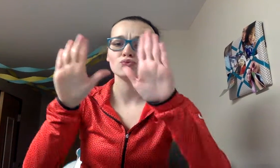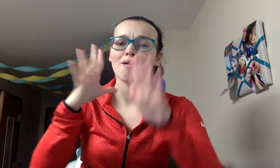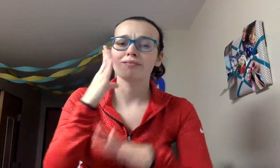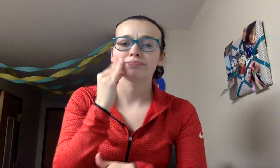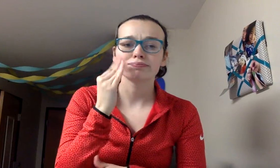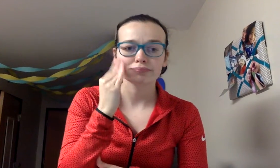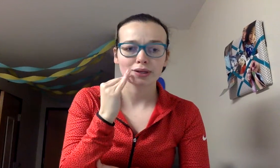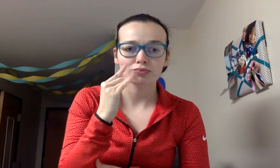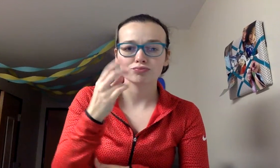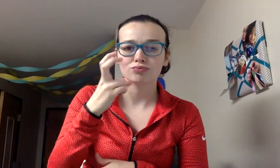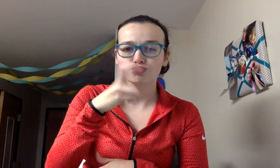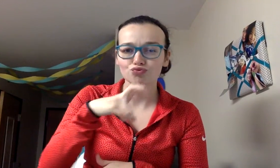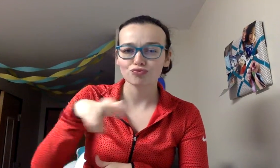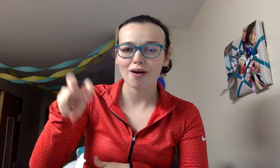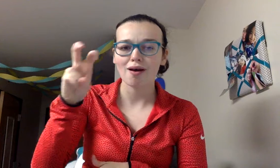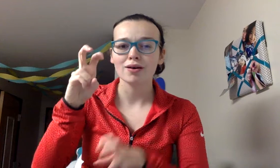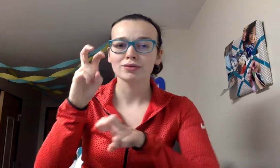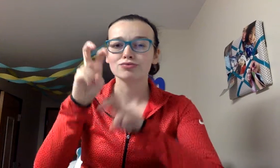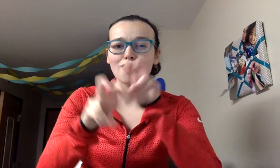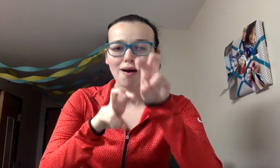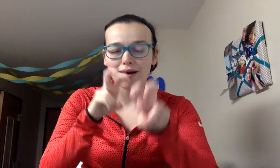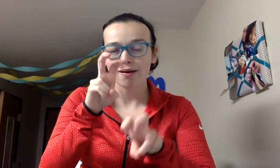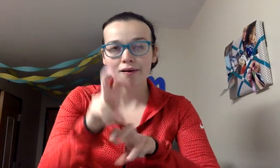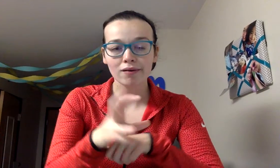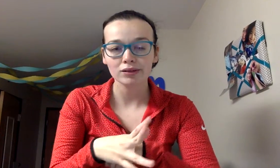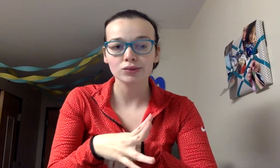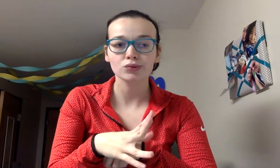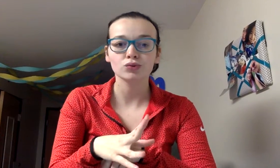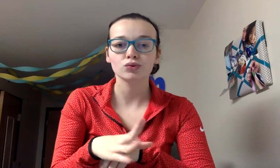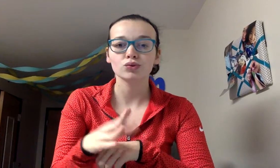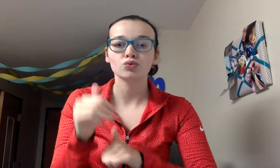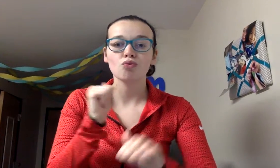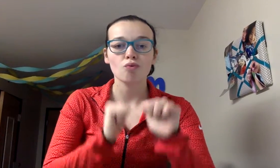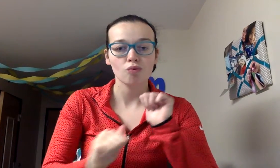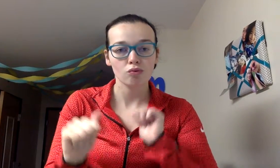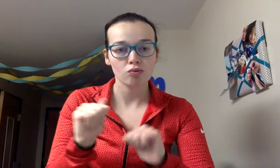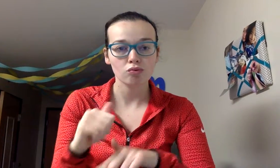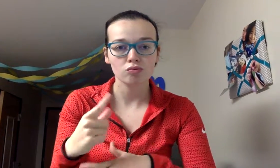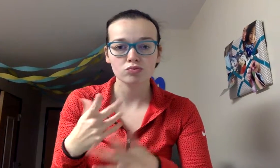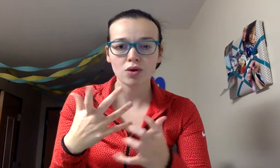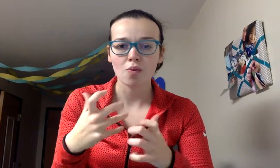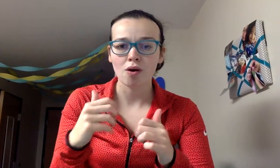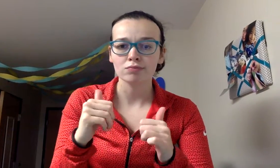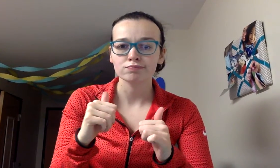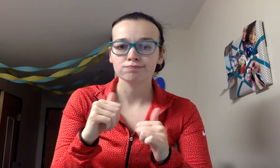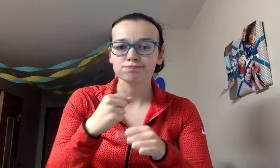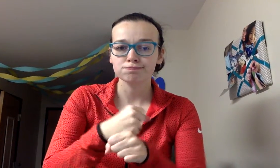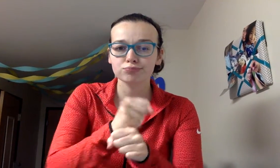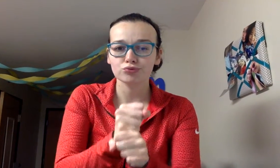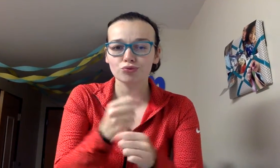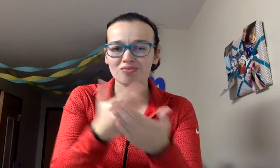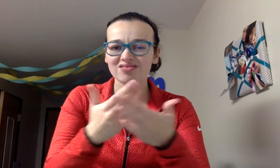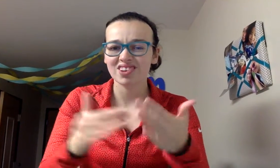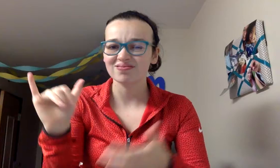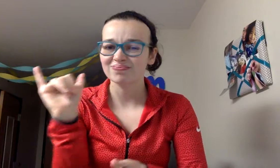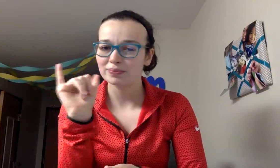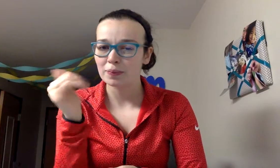I'd like to make stuff like that when I get older. So I graduated from college and I tried to become an Imagineer. These are the people who make